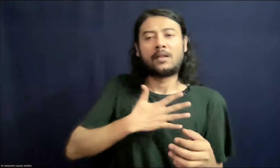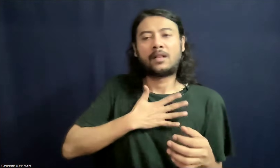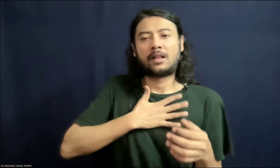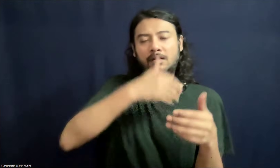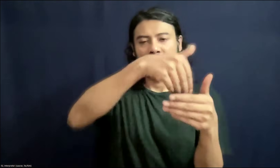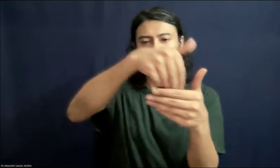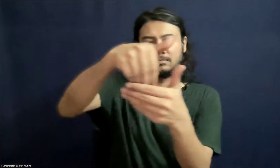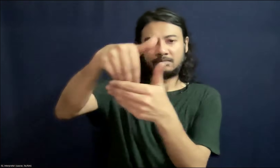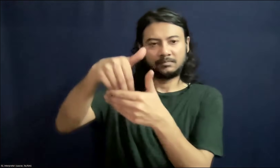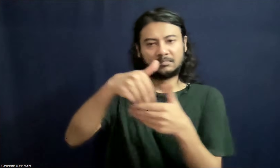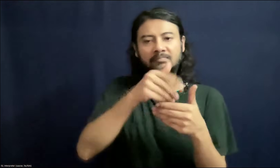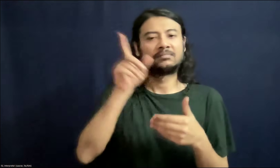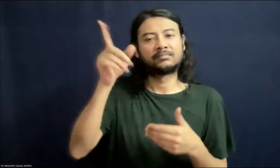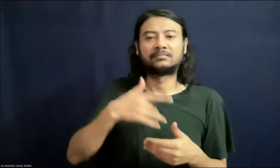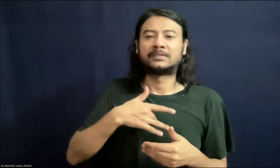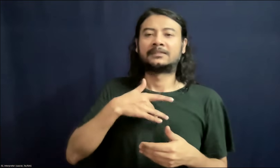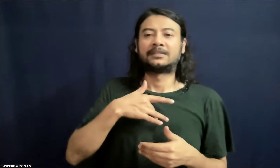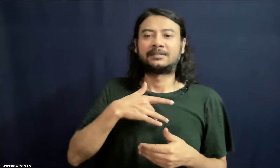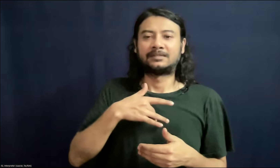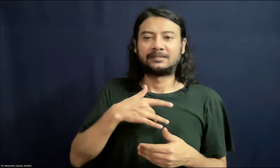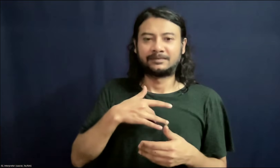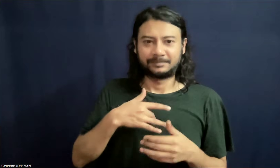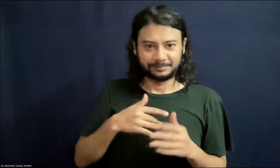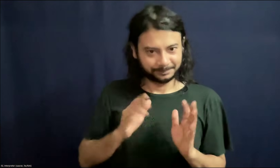Now, this is listen very carefully.